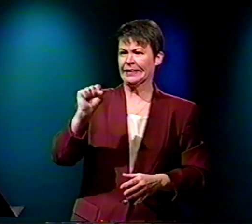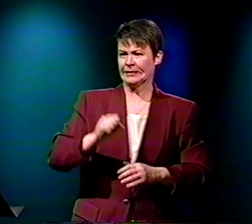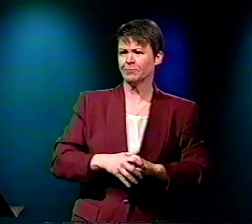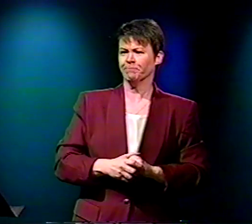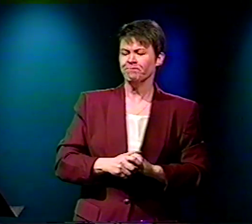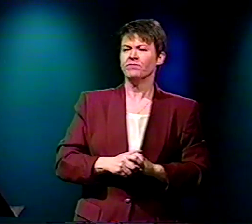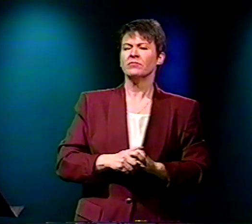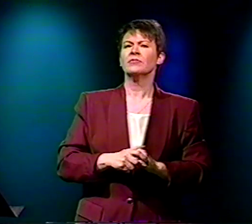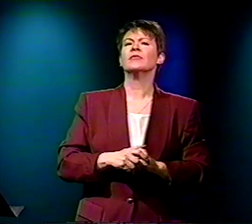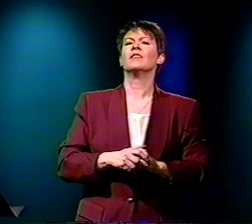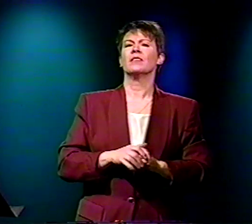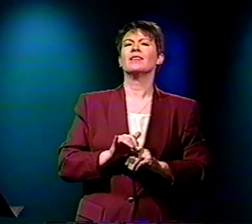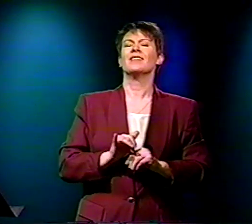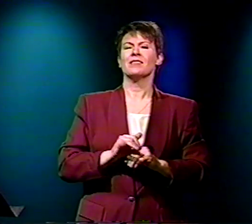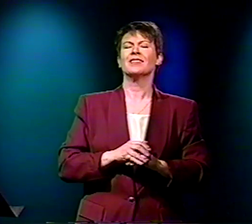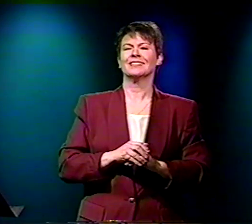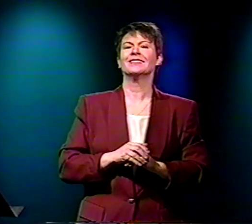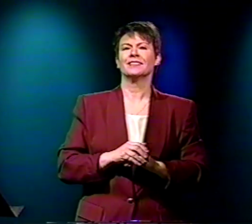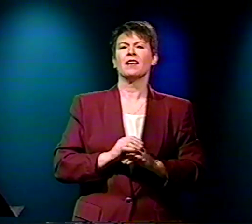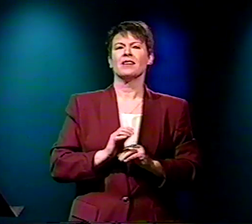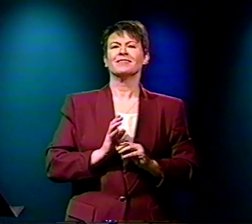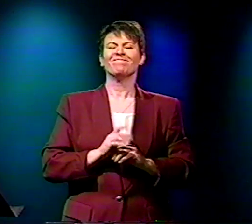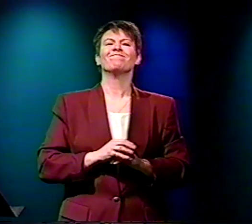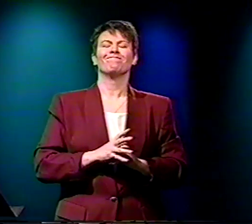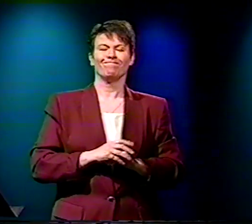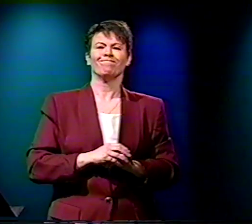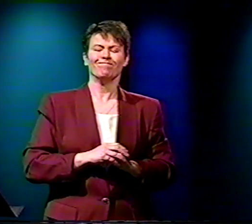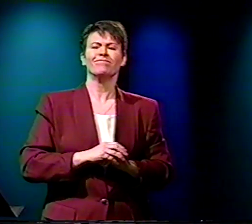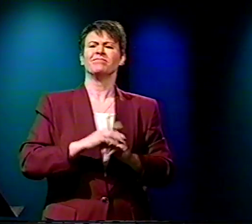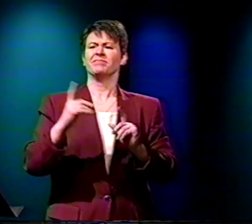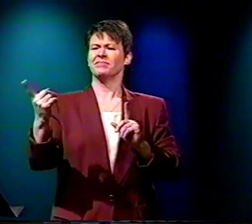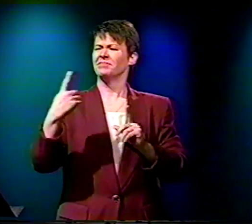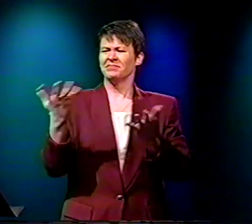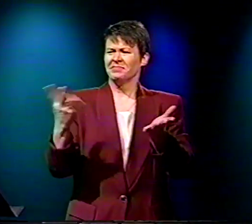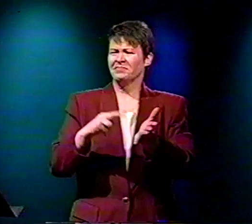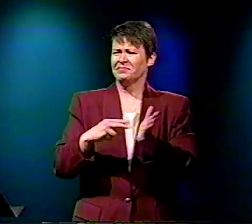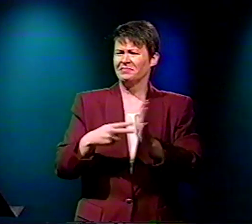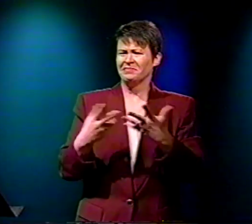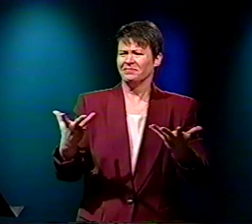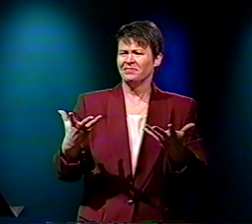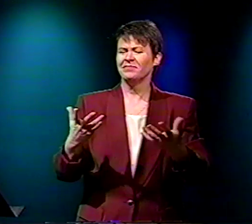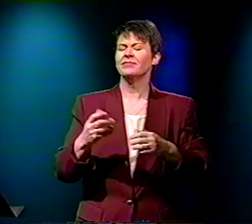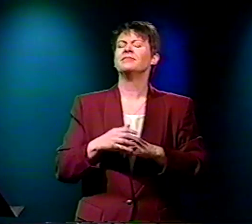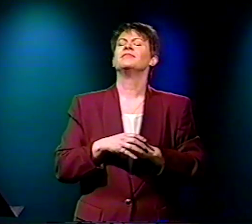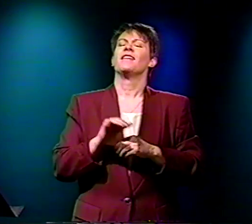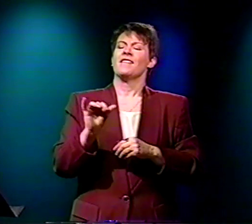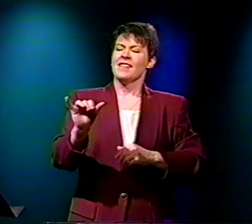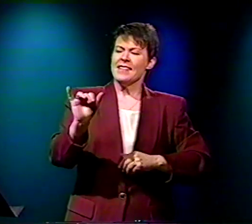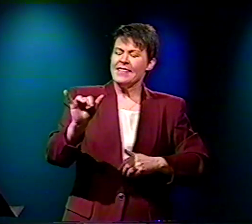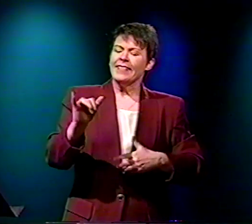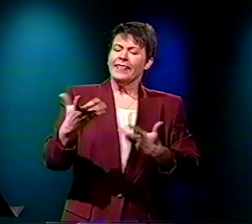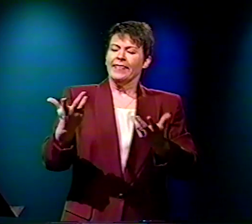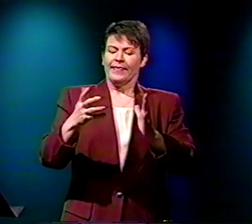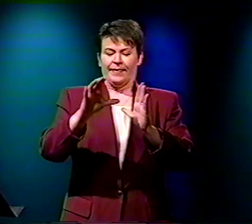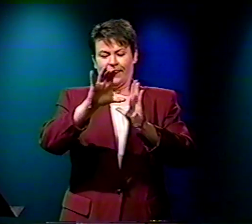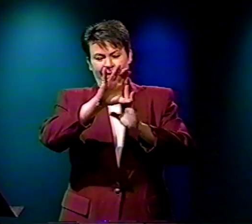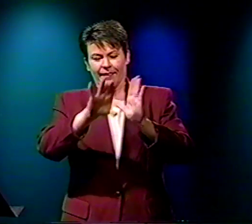this sign, C and E on your hand like that? What do you mean by that?" And they'll say, "It's the code of ethics." And the deaf person's like, "Okay, well, what does that